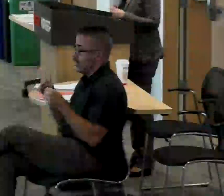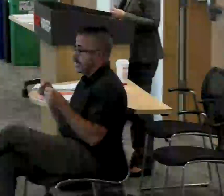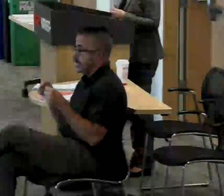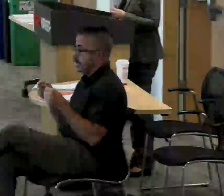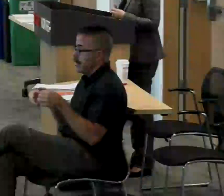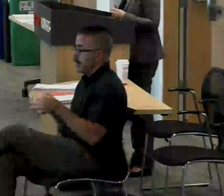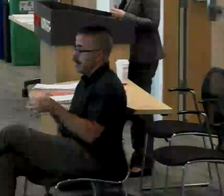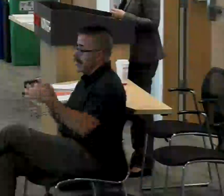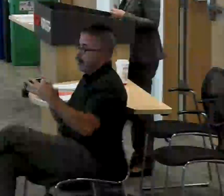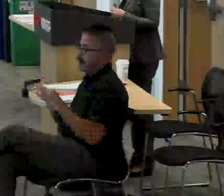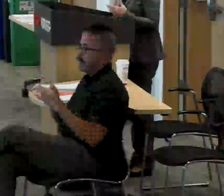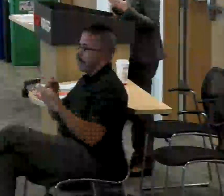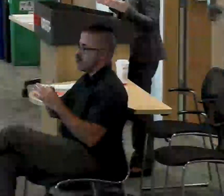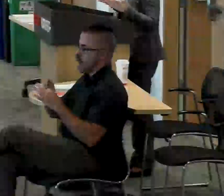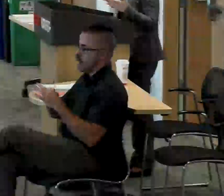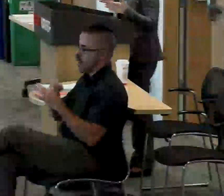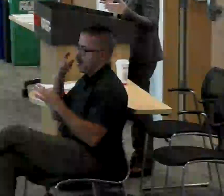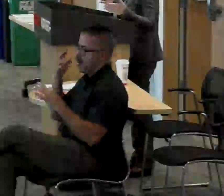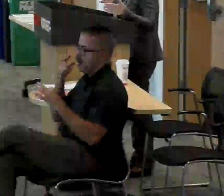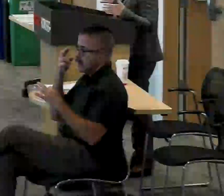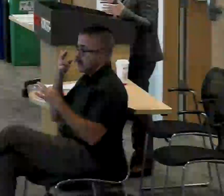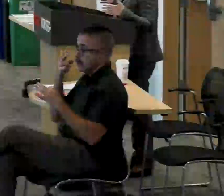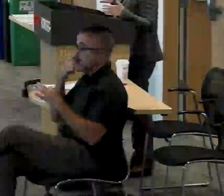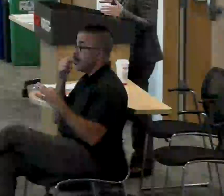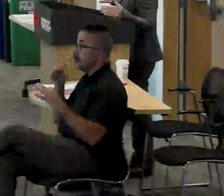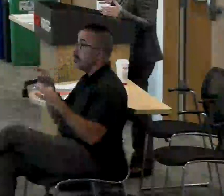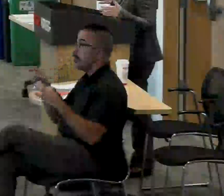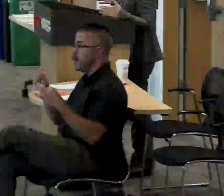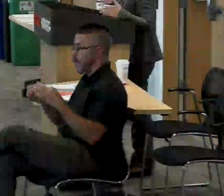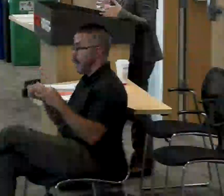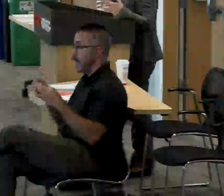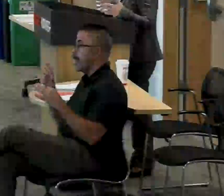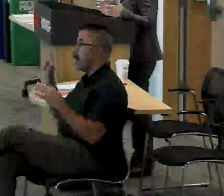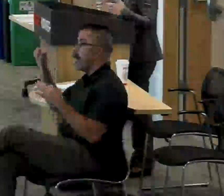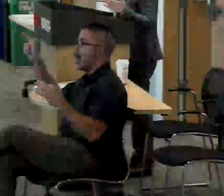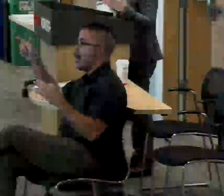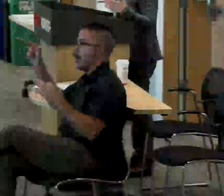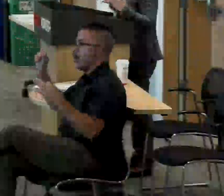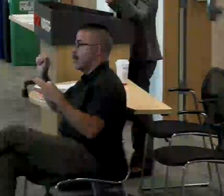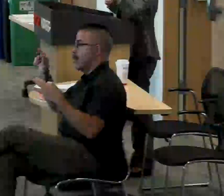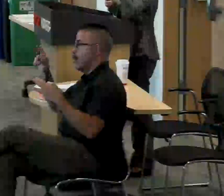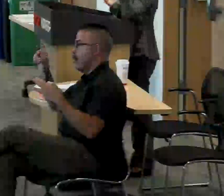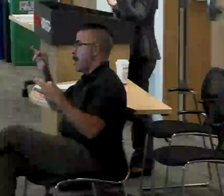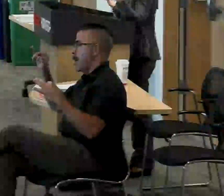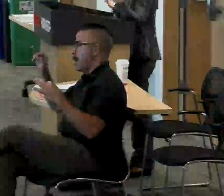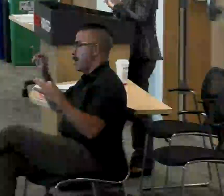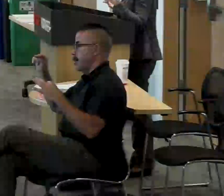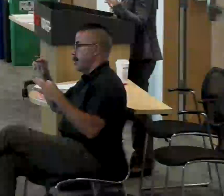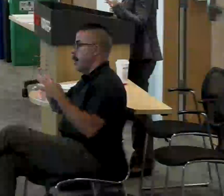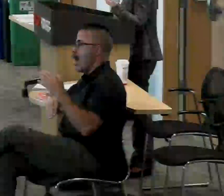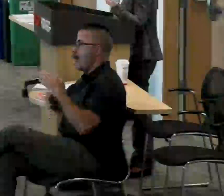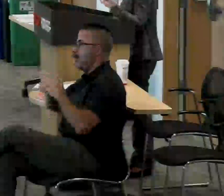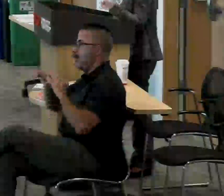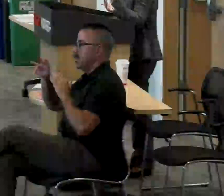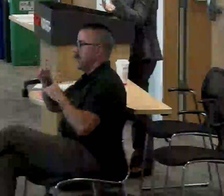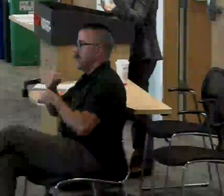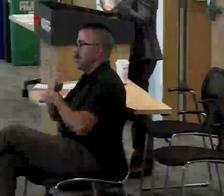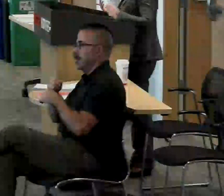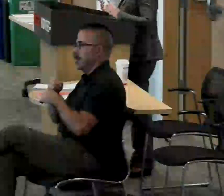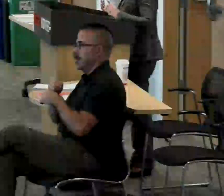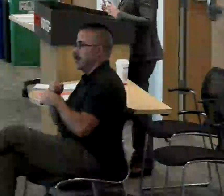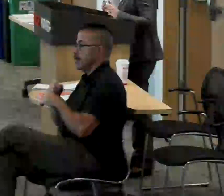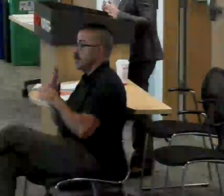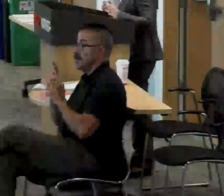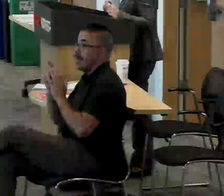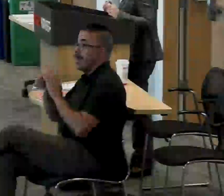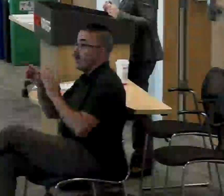sort of justification, because you can be audited up to 7 years, right? So that's a lot of remembering, wait, what was that? So maybe just